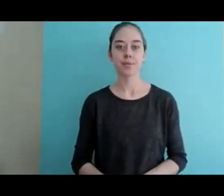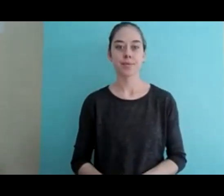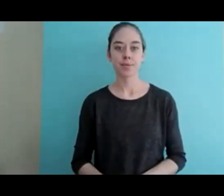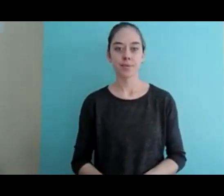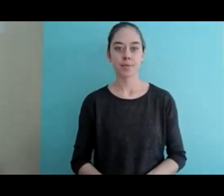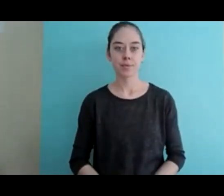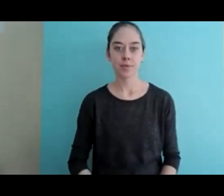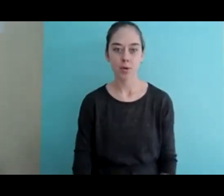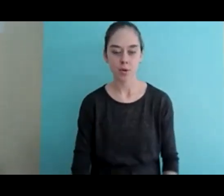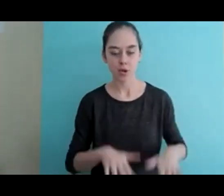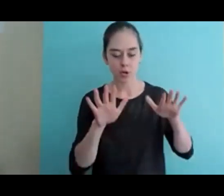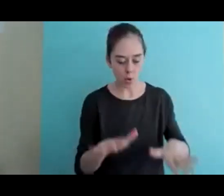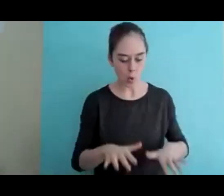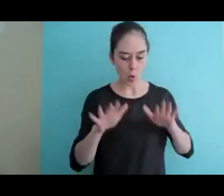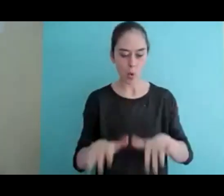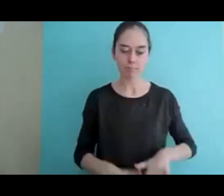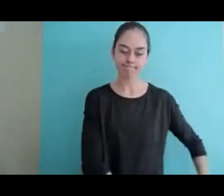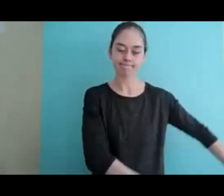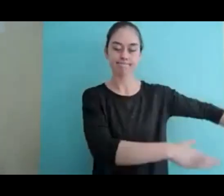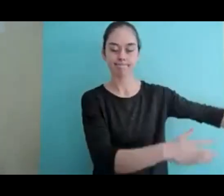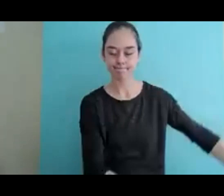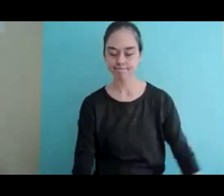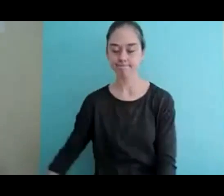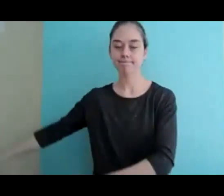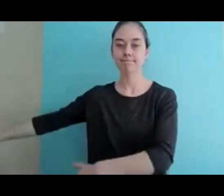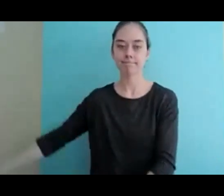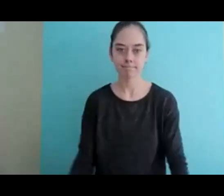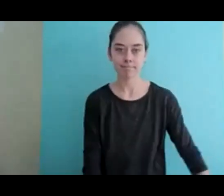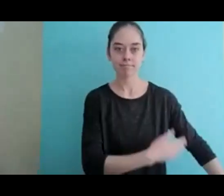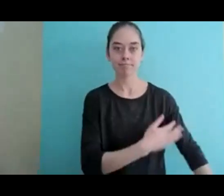Let the arms flow. That's it.